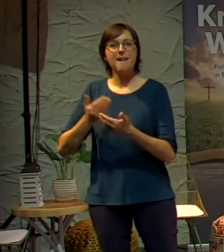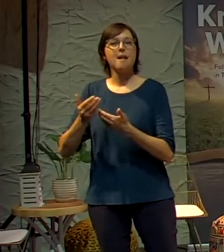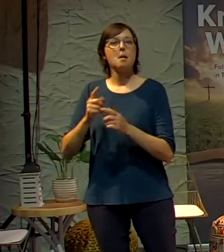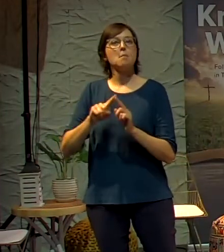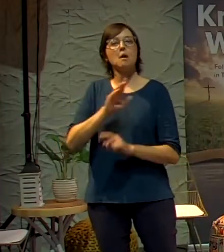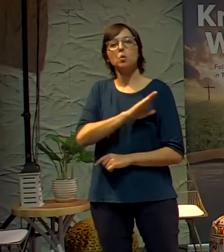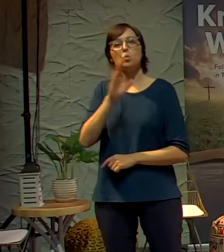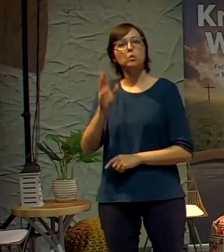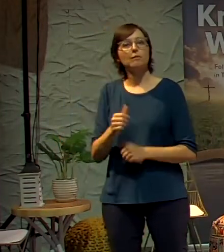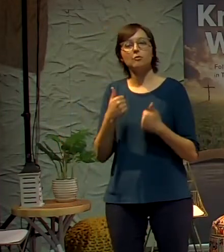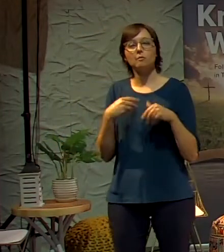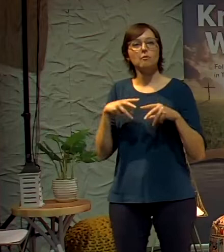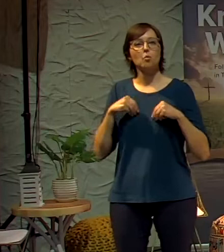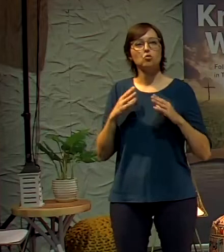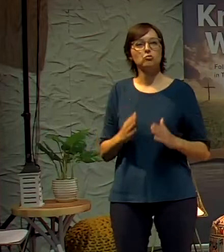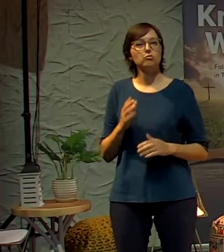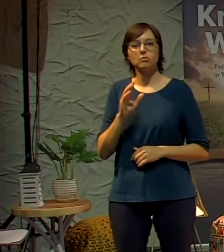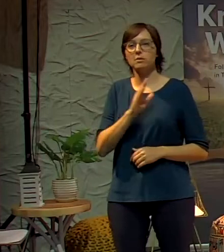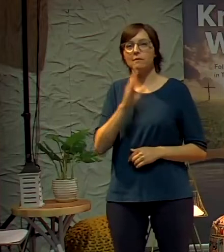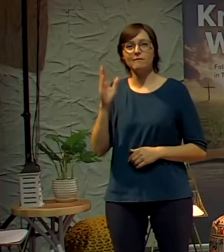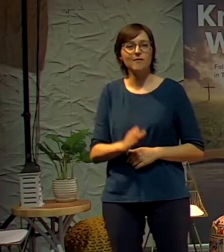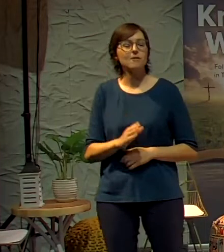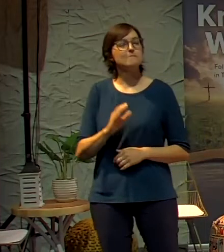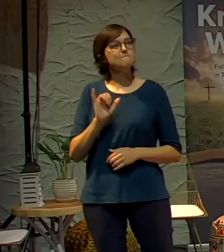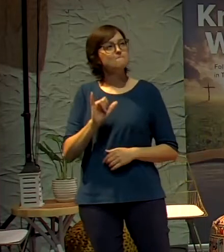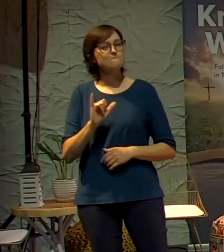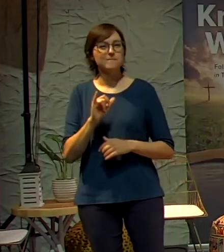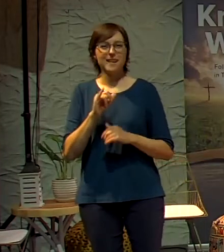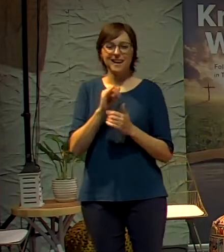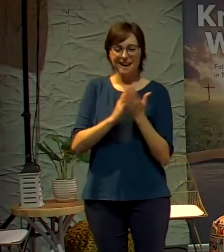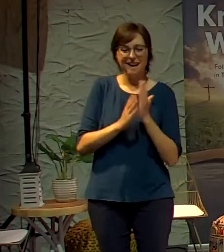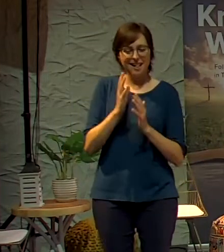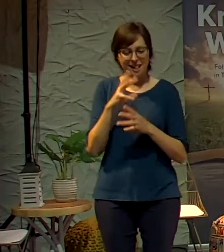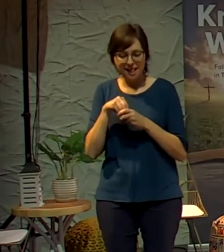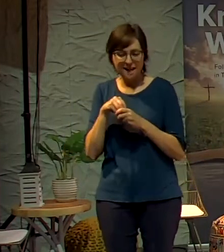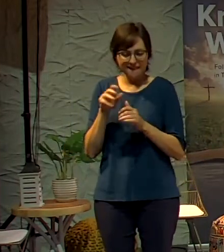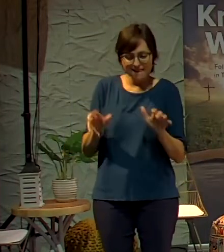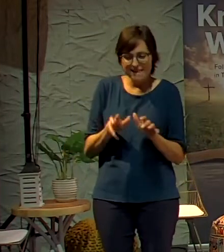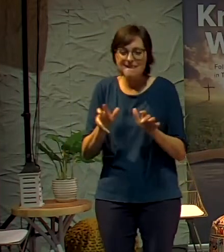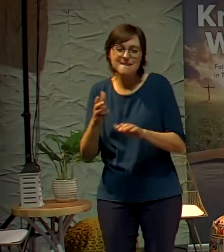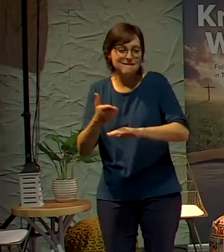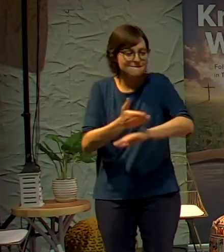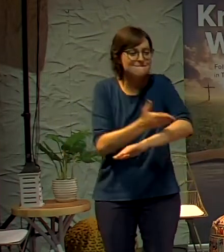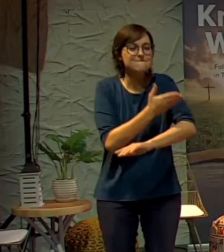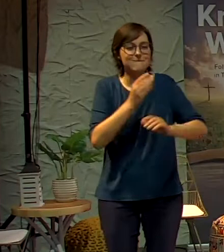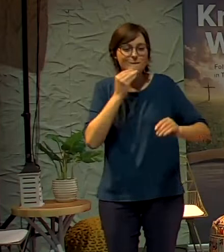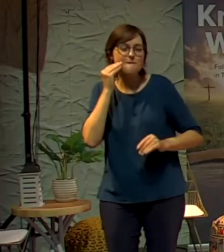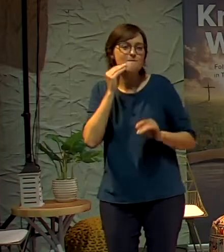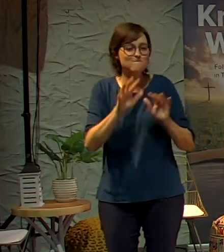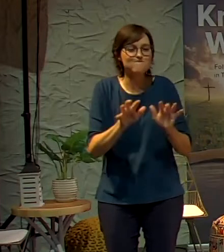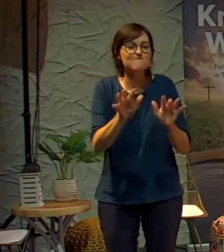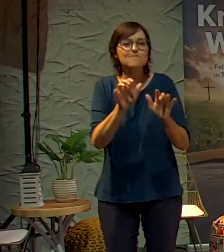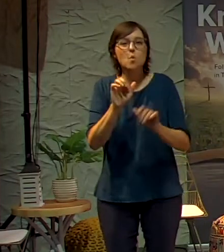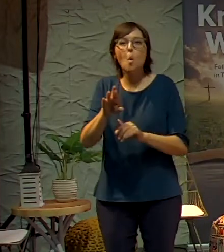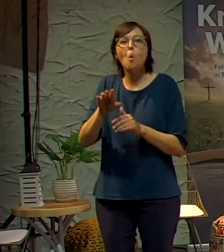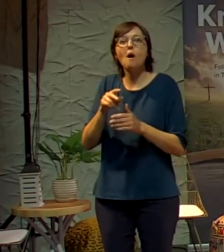ownership. You'll never have that experience of getting your hands dirty and repairing a home. Or failing to do this pastry